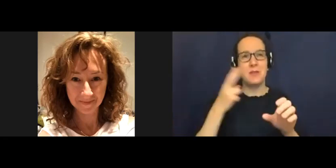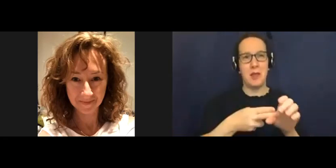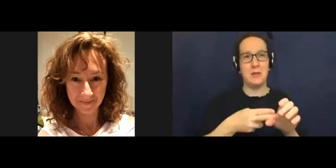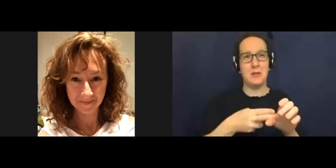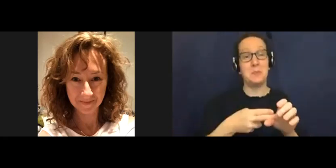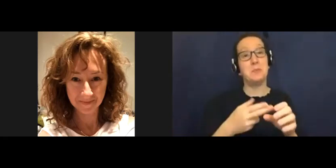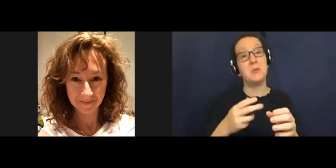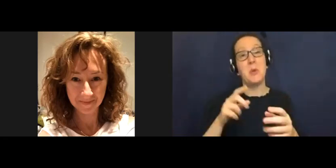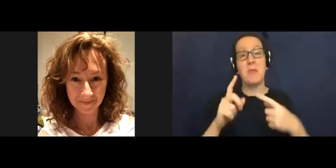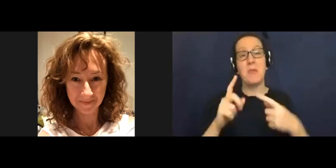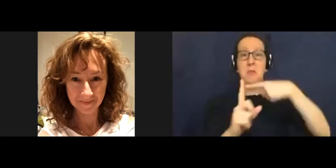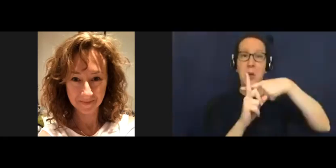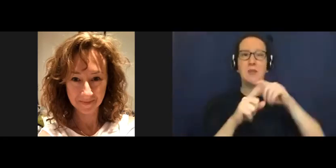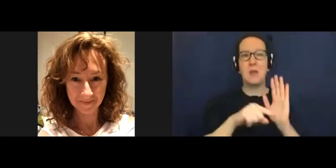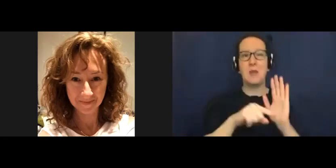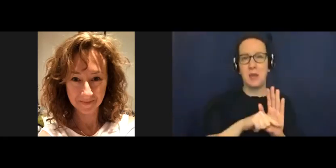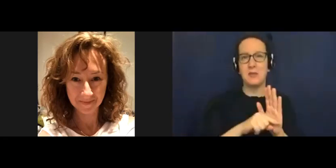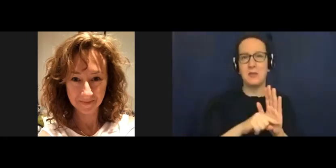also